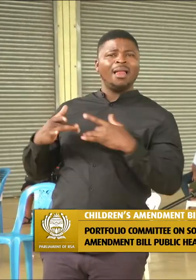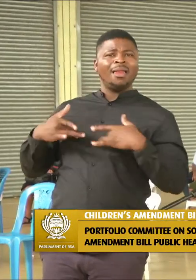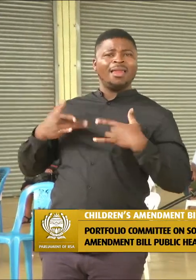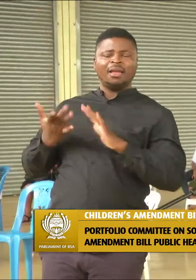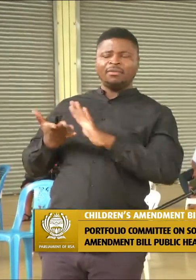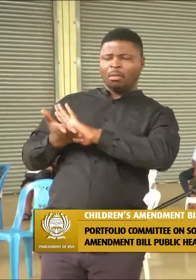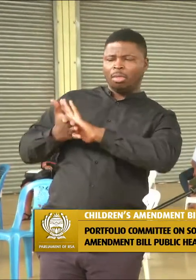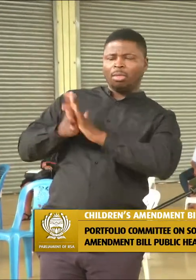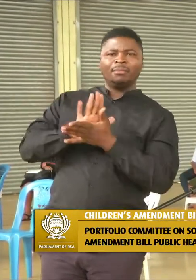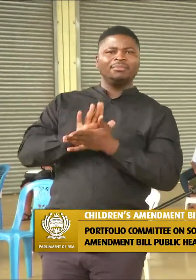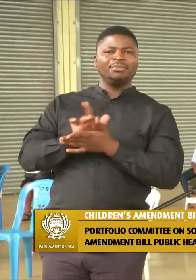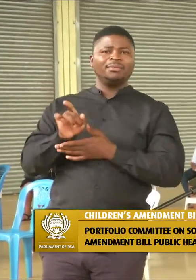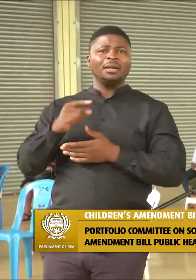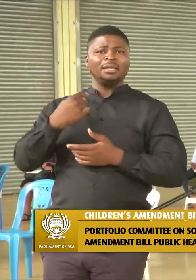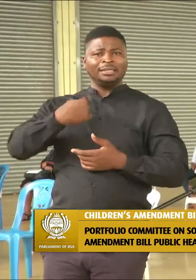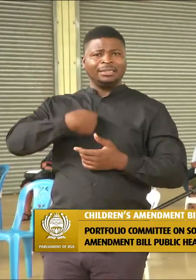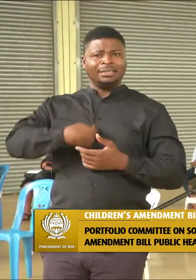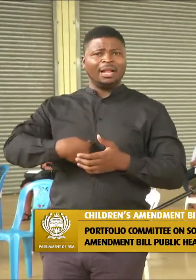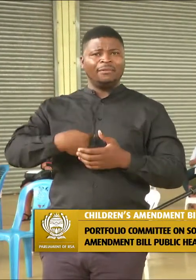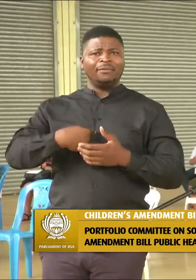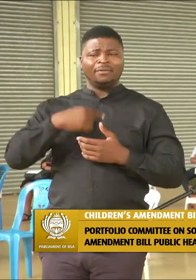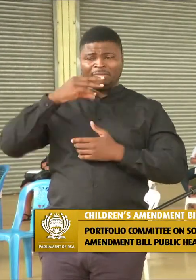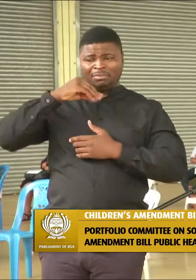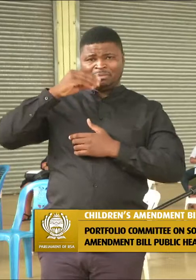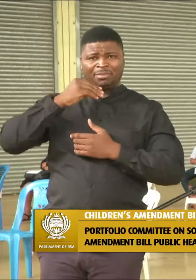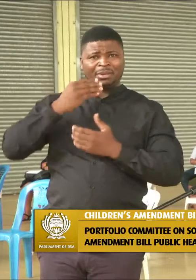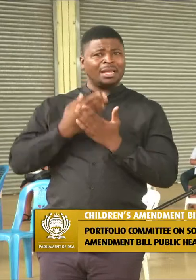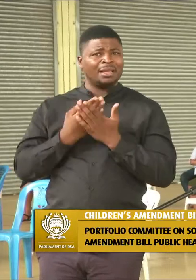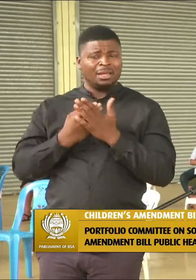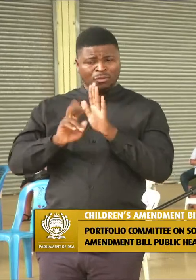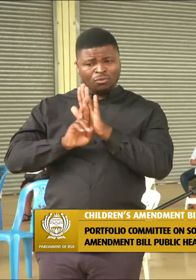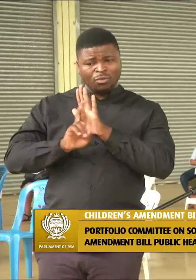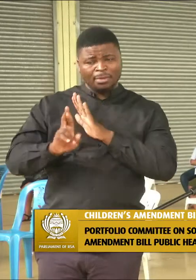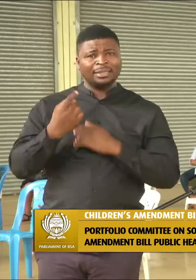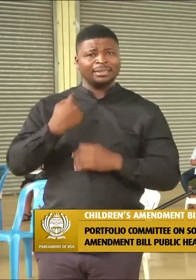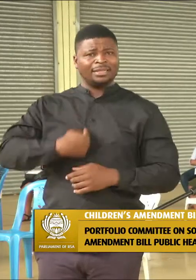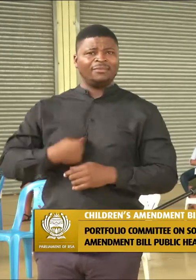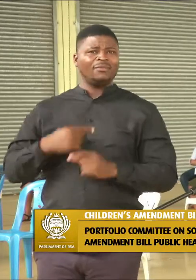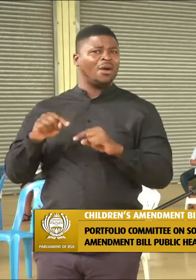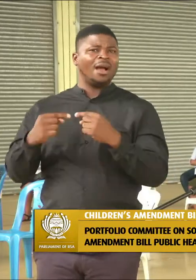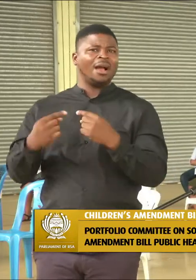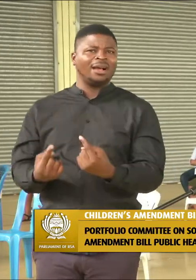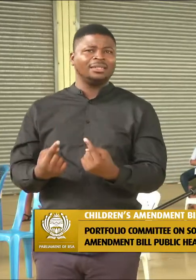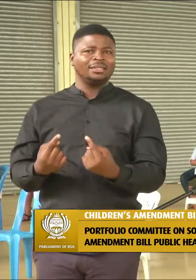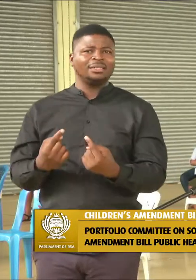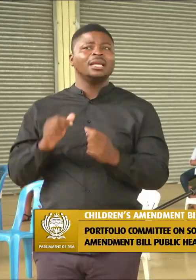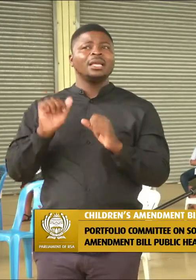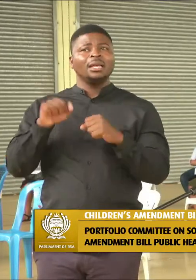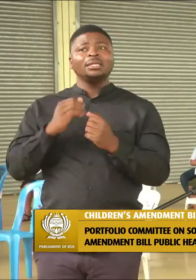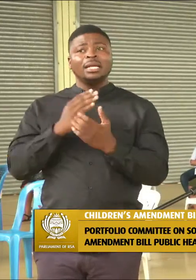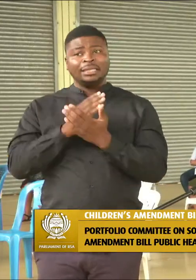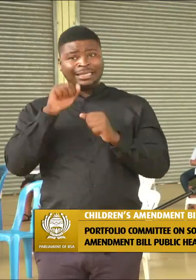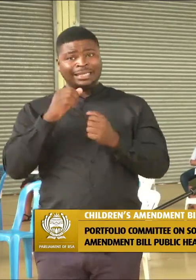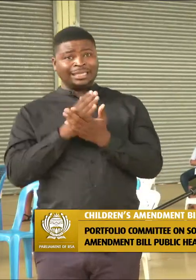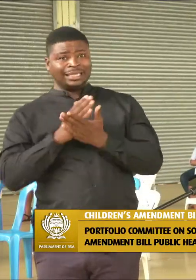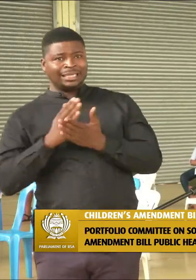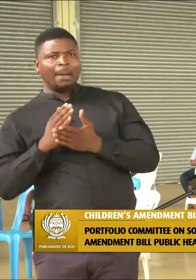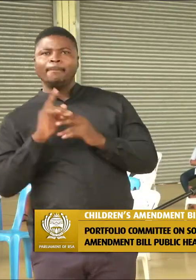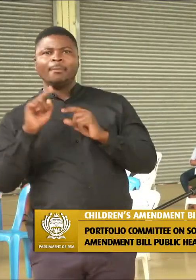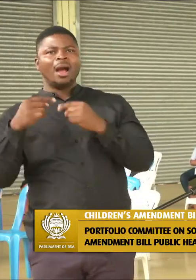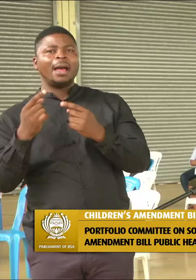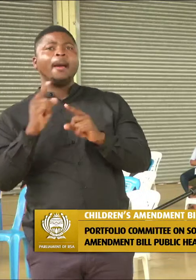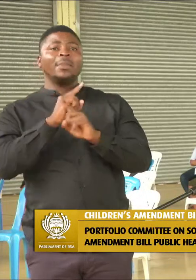They cannot speak for themselves because the system does not allow them to speak for themselves. Yes, some are little, they can't speak for themselves. But during